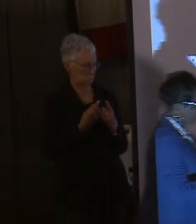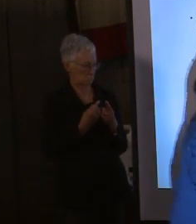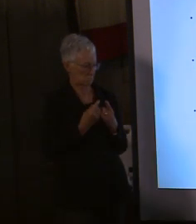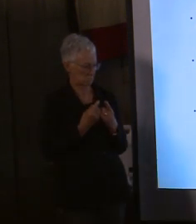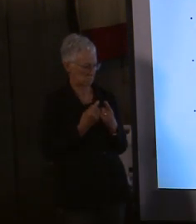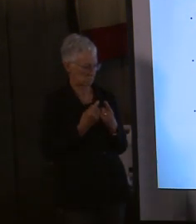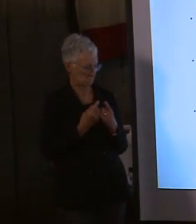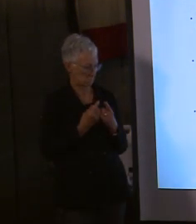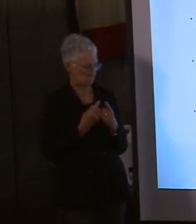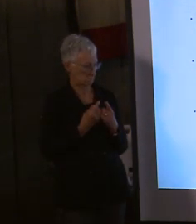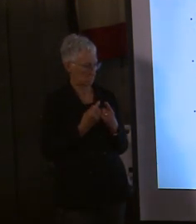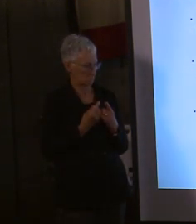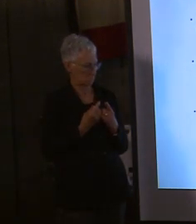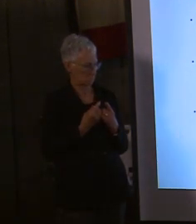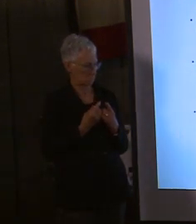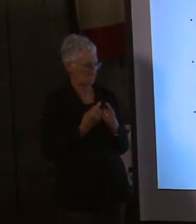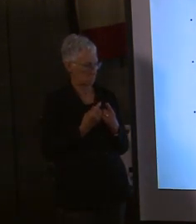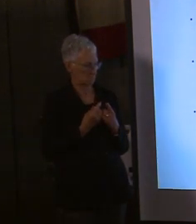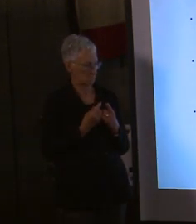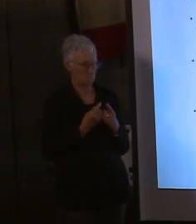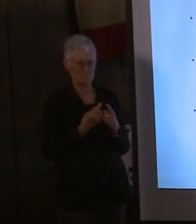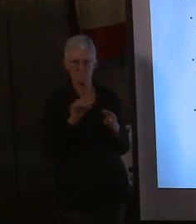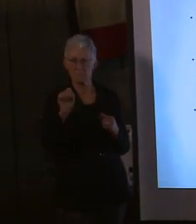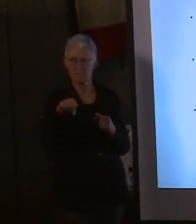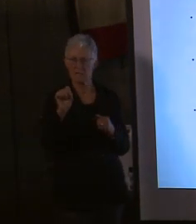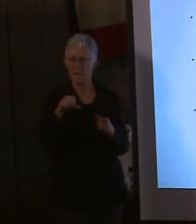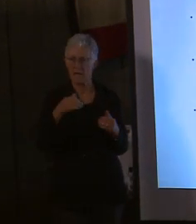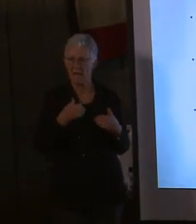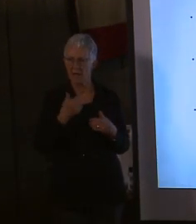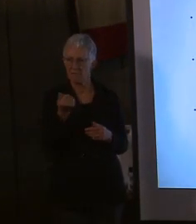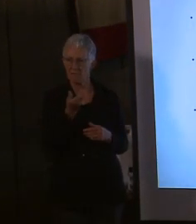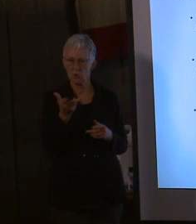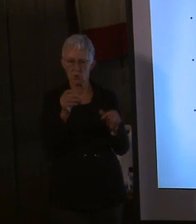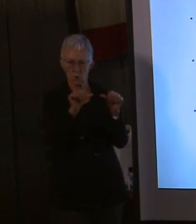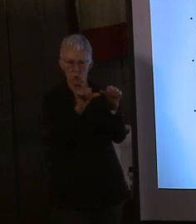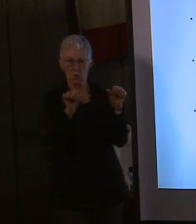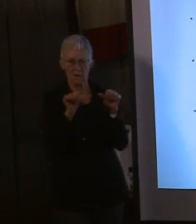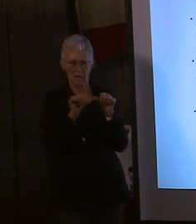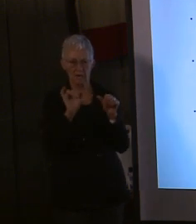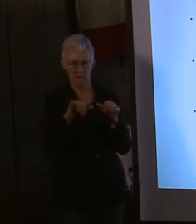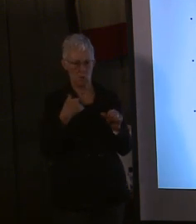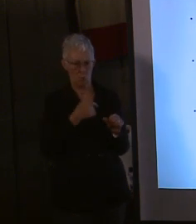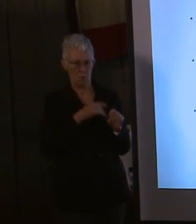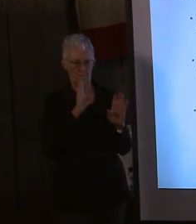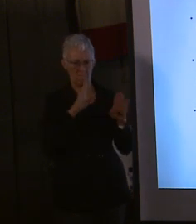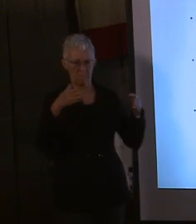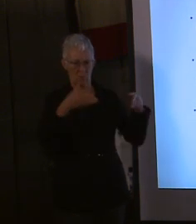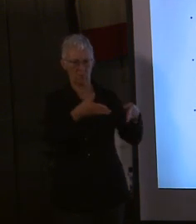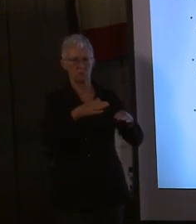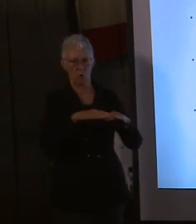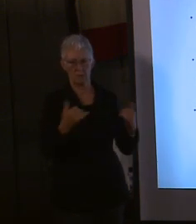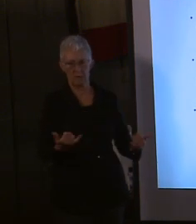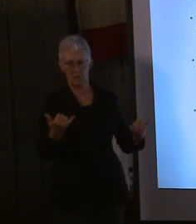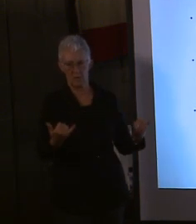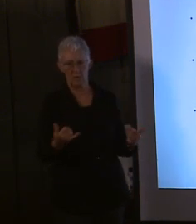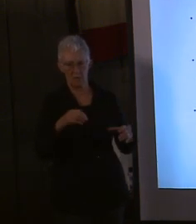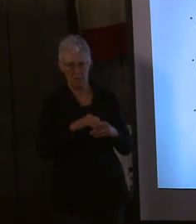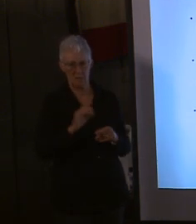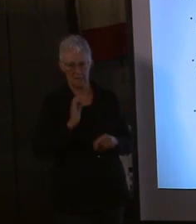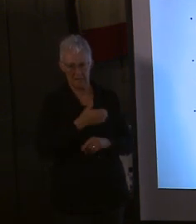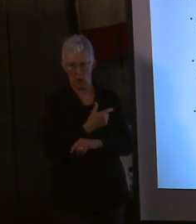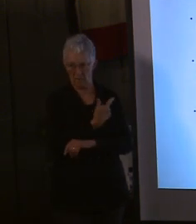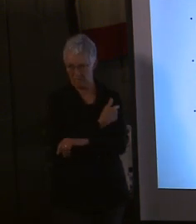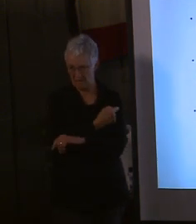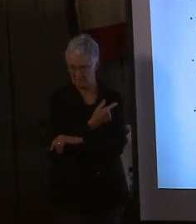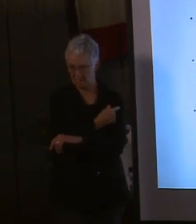microphone? Sure, there's a couple of areas that we're focusing on in our vaccination. One is